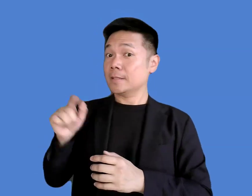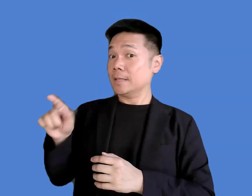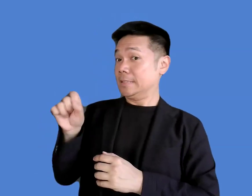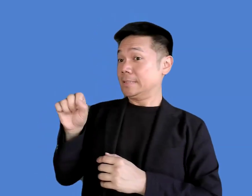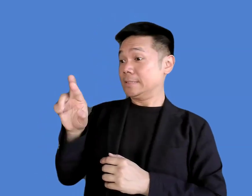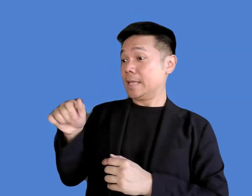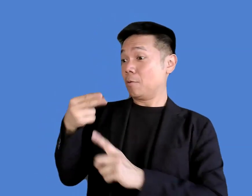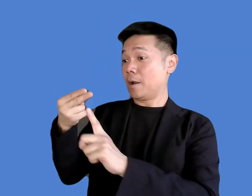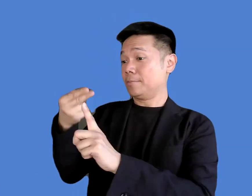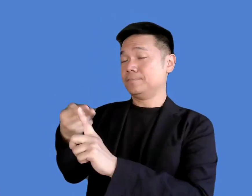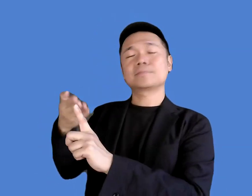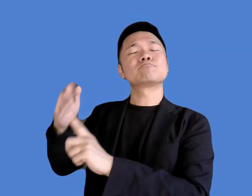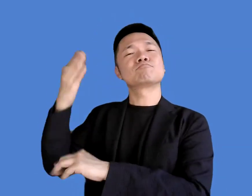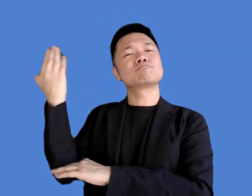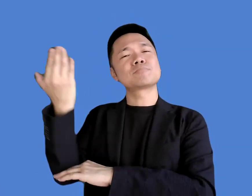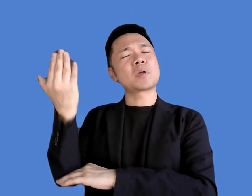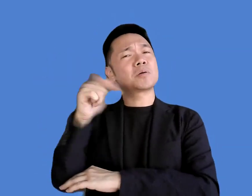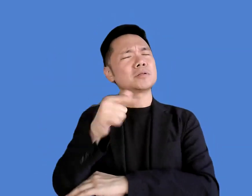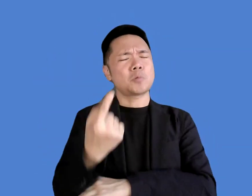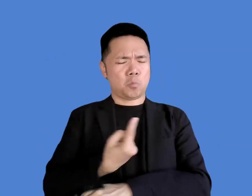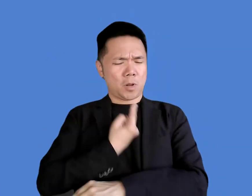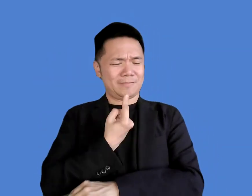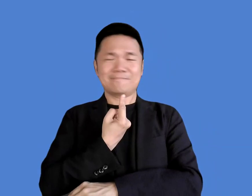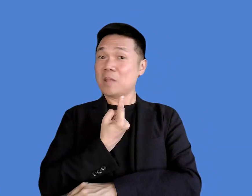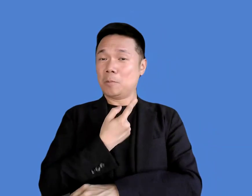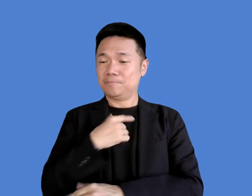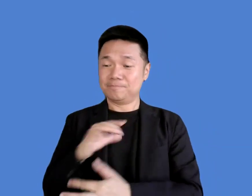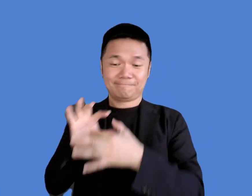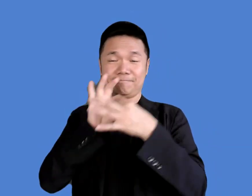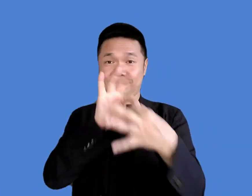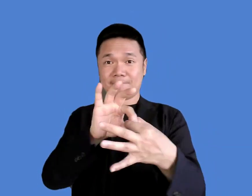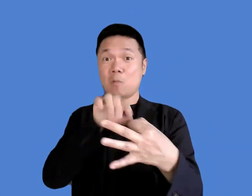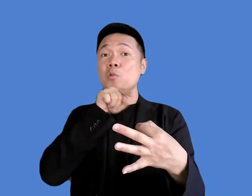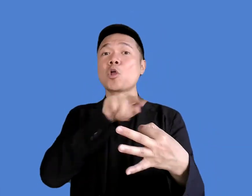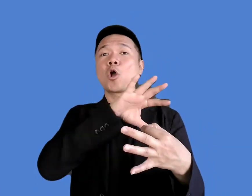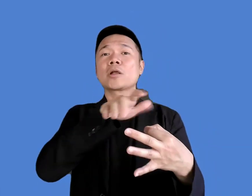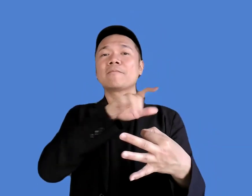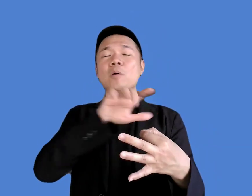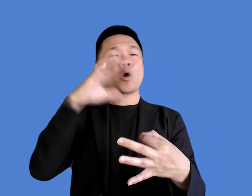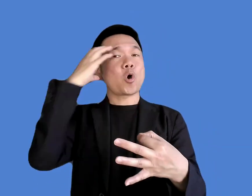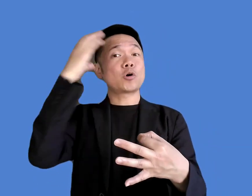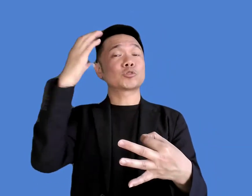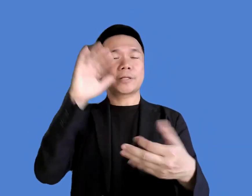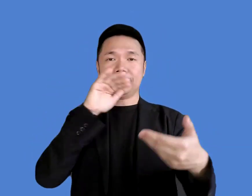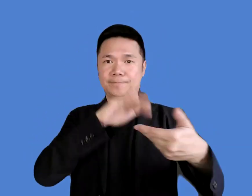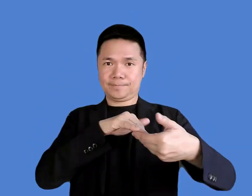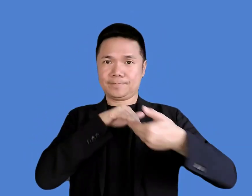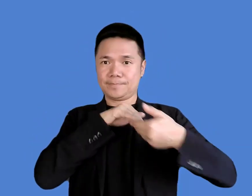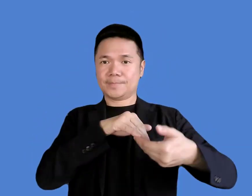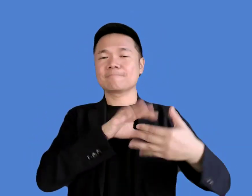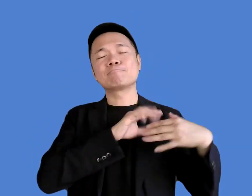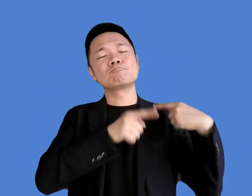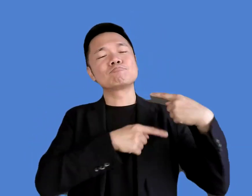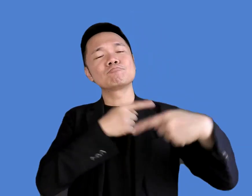in her remarks, we embark on this journey together with the Australian government as two partners to begin with, but